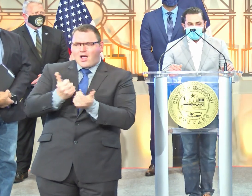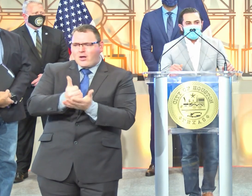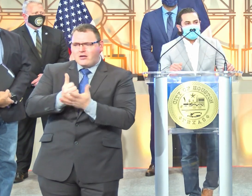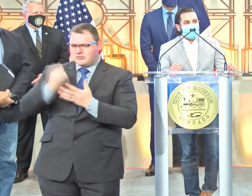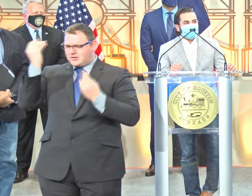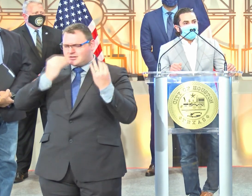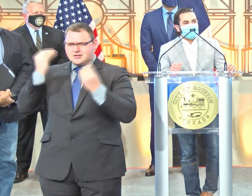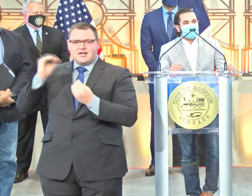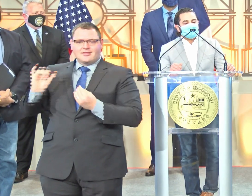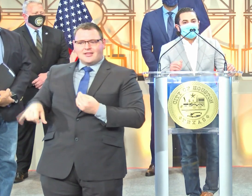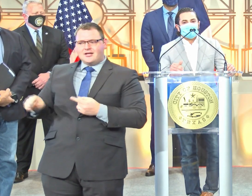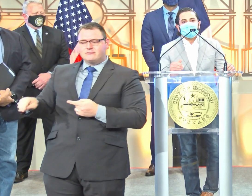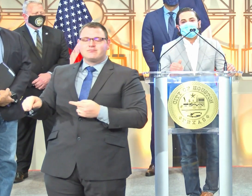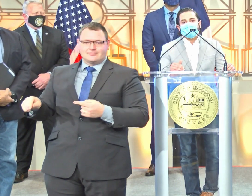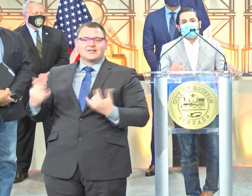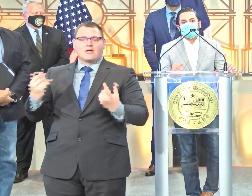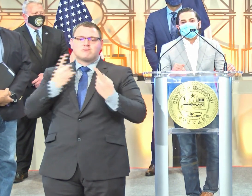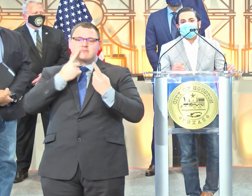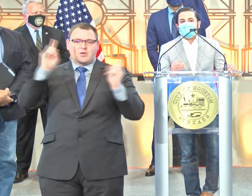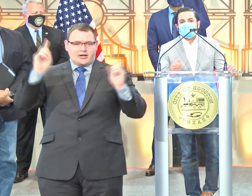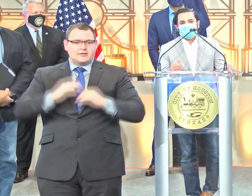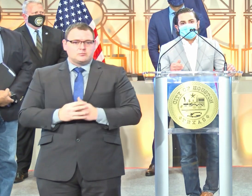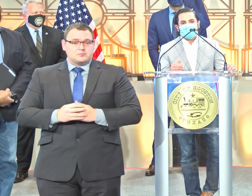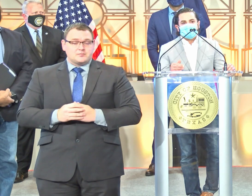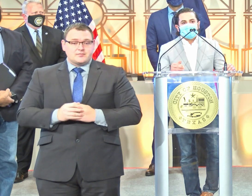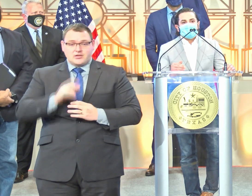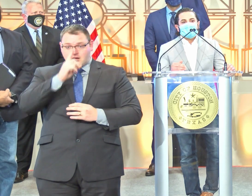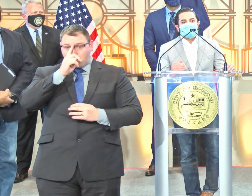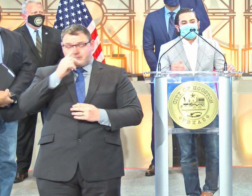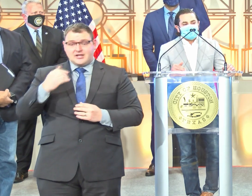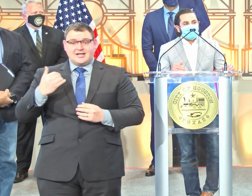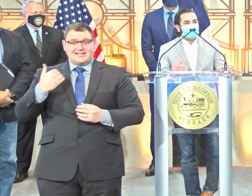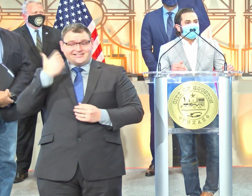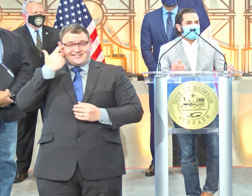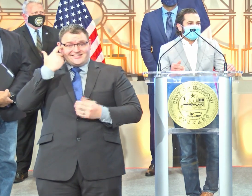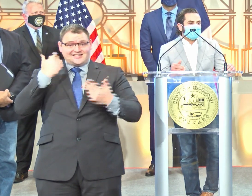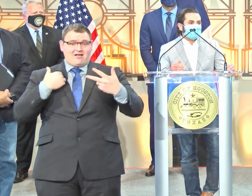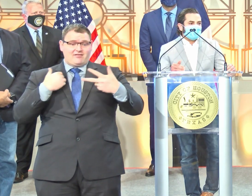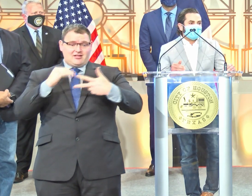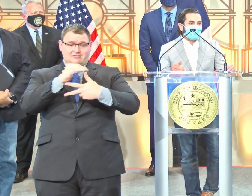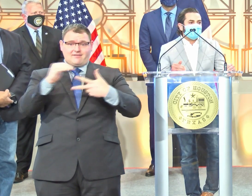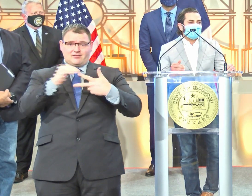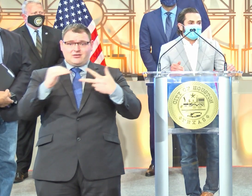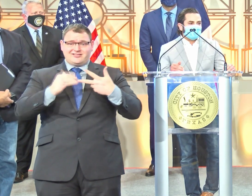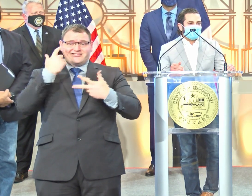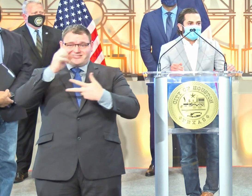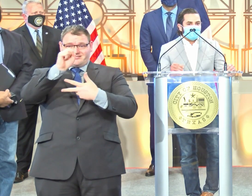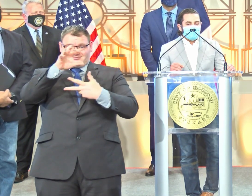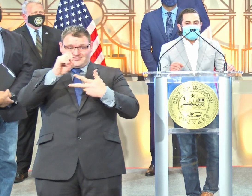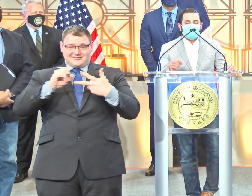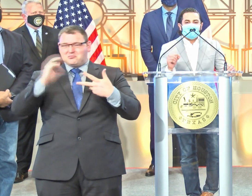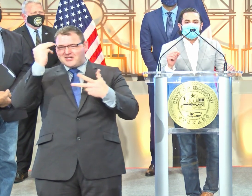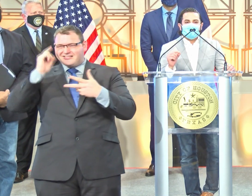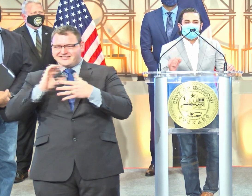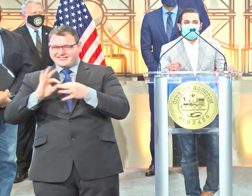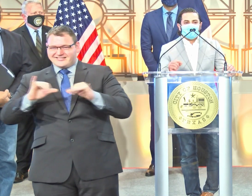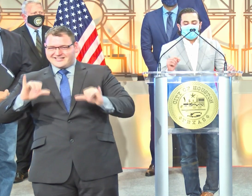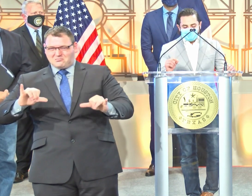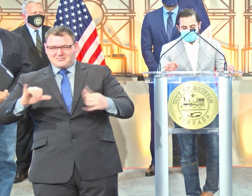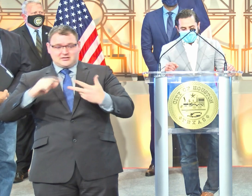I also want to thank the great folks at Harris Center who are working and partnering with us to add